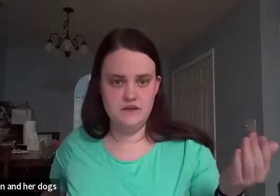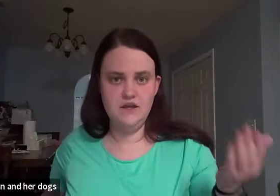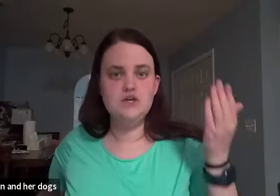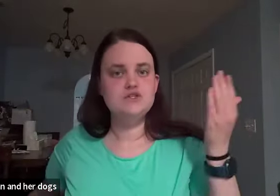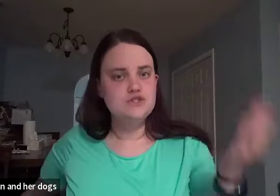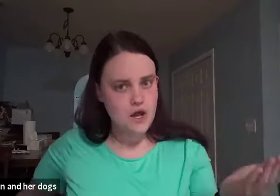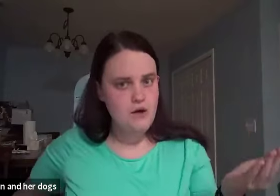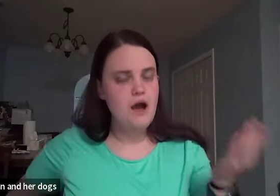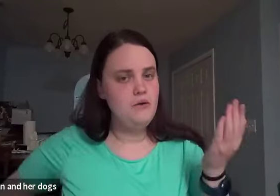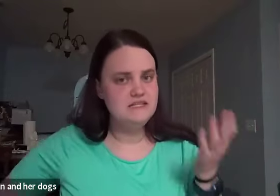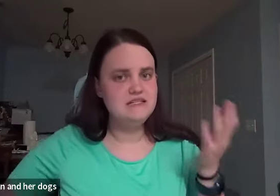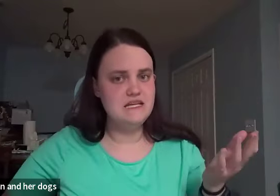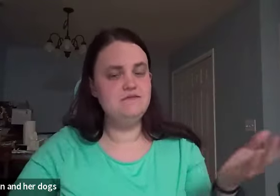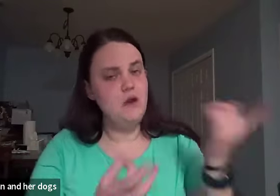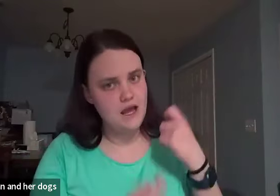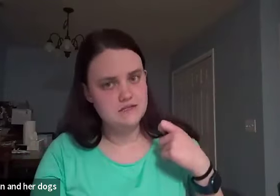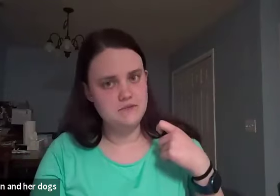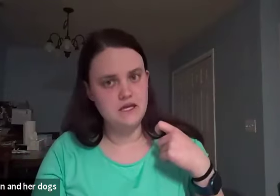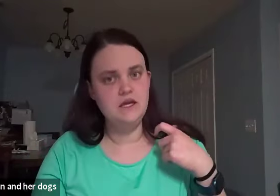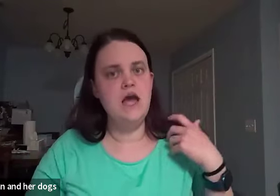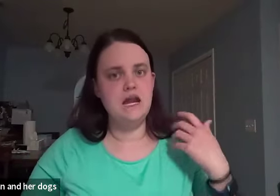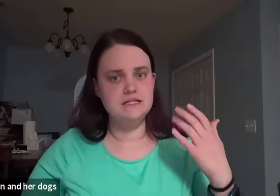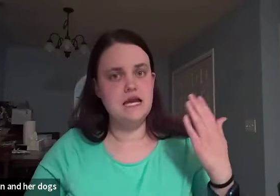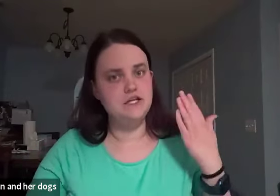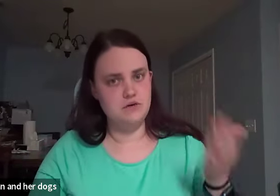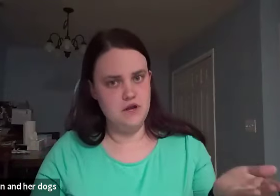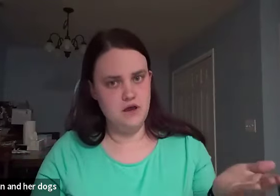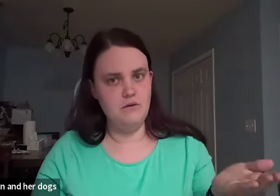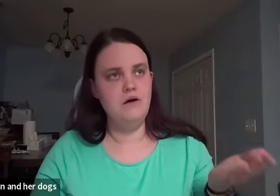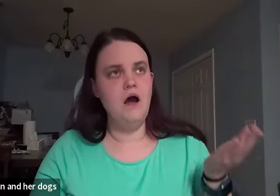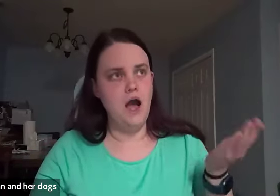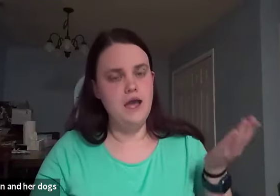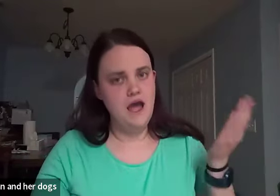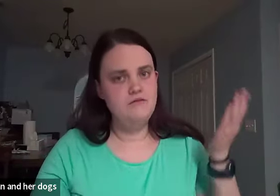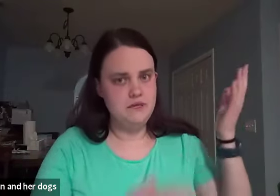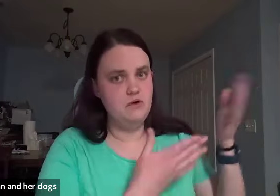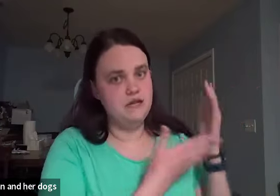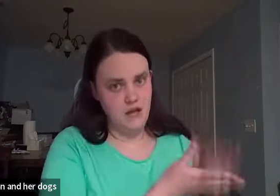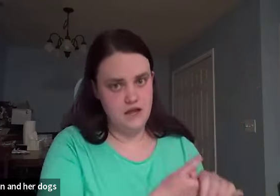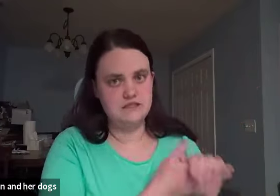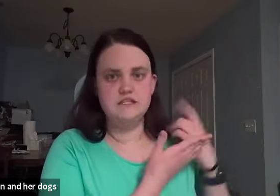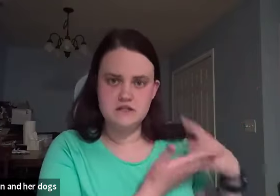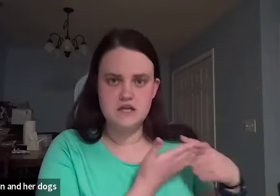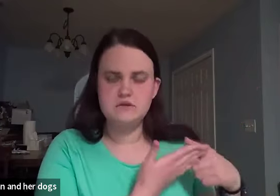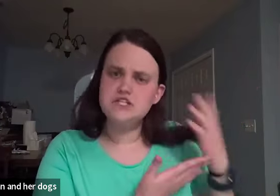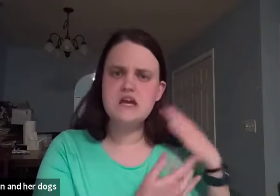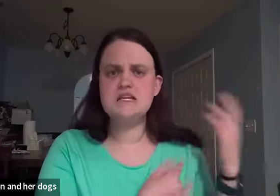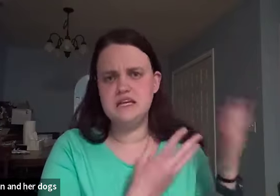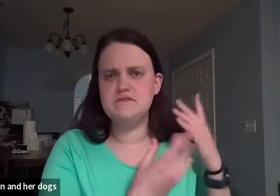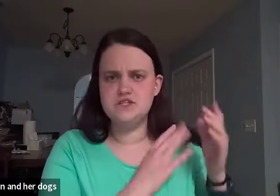thing. So I always like to say, if you ask me and I say I don't know, I have people I can ask and discuss with and just kind of get a